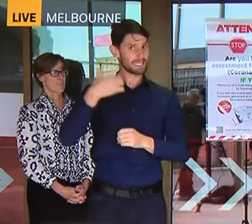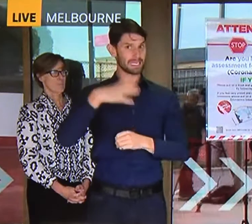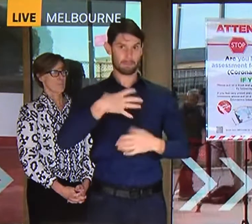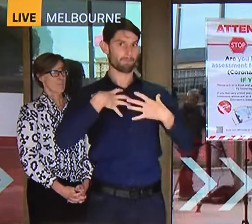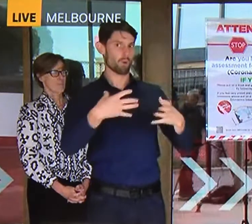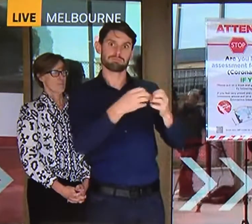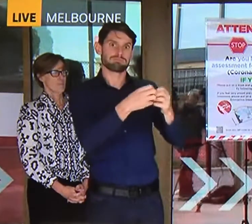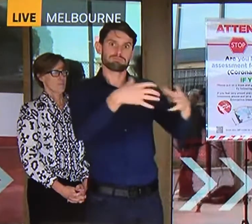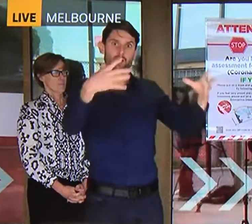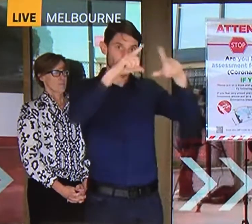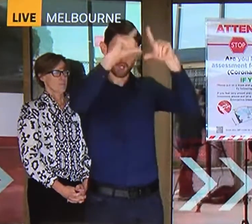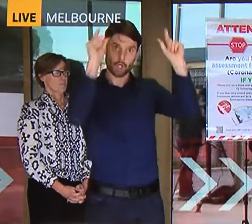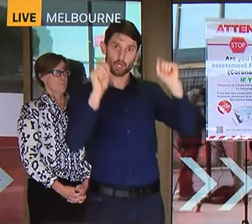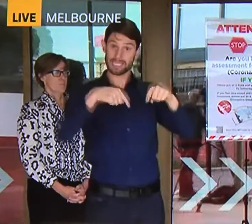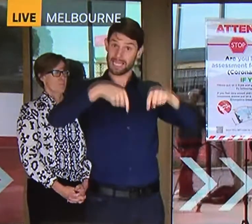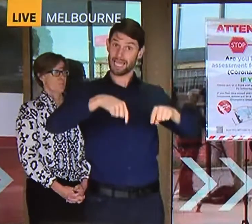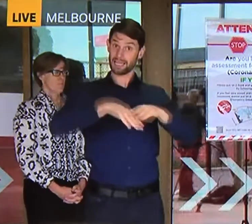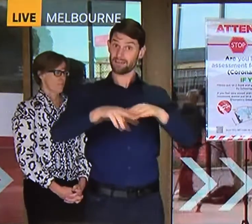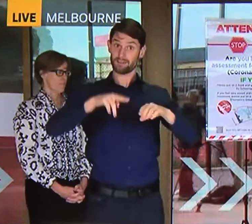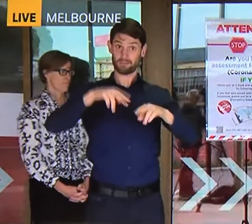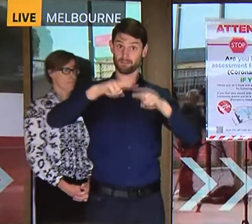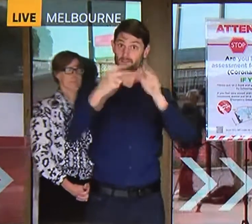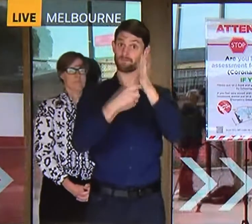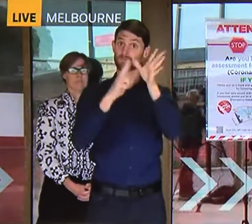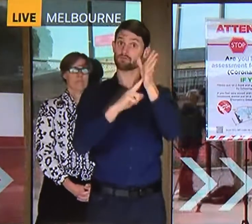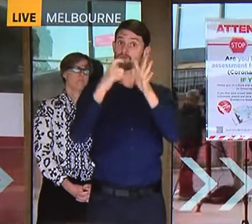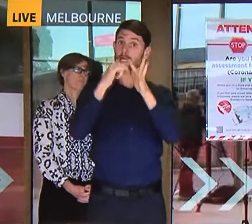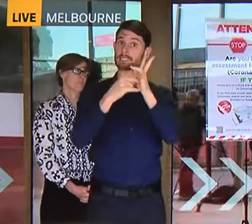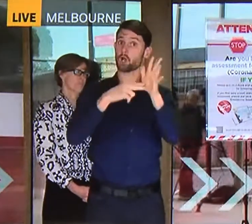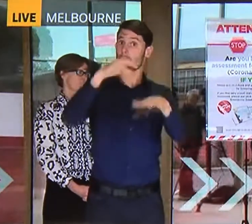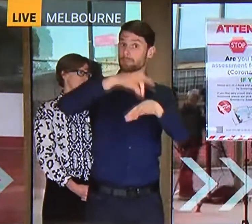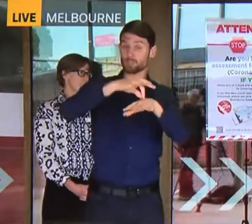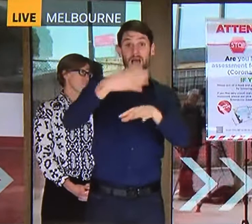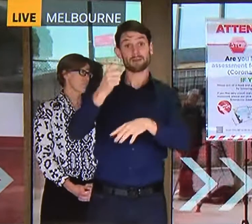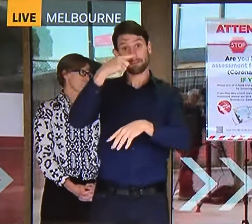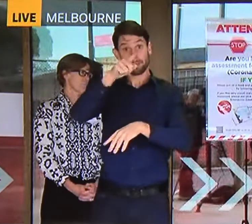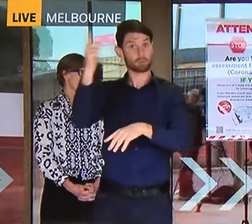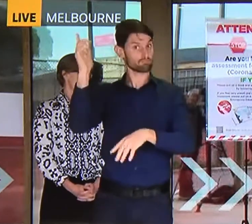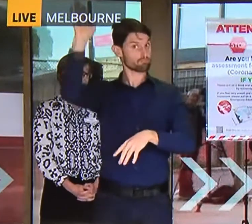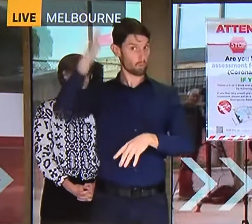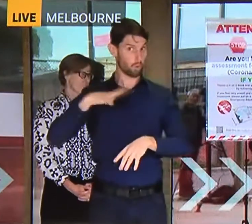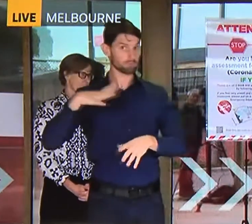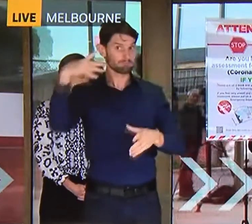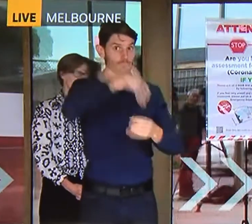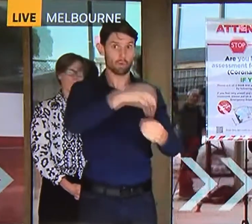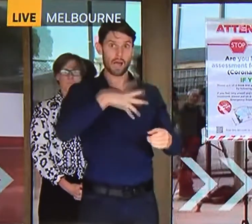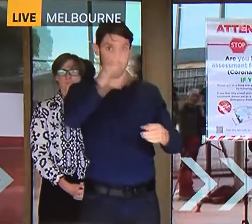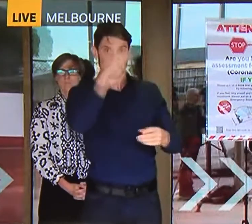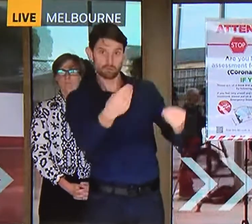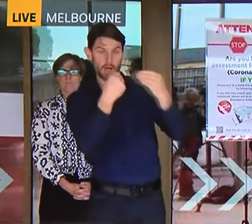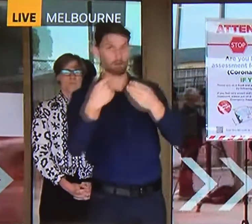here, 54 at Frankston Hospital, for example, have already put their hand up before this. But if we